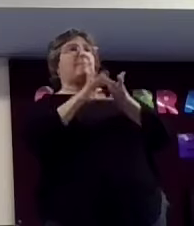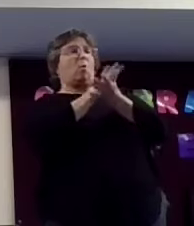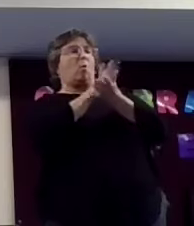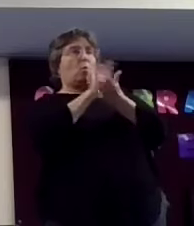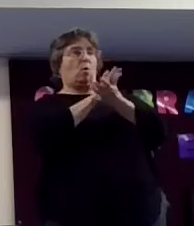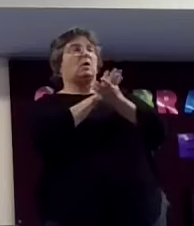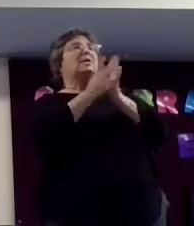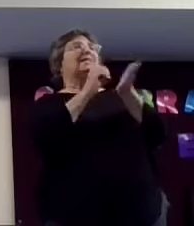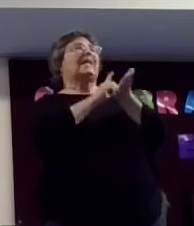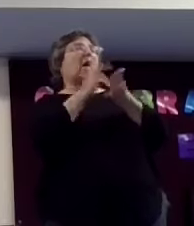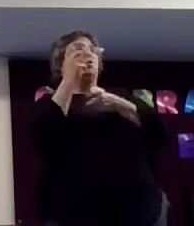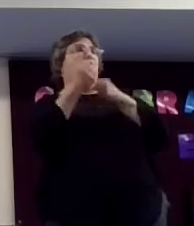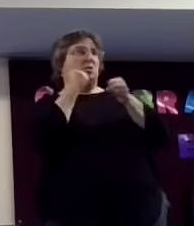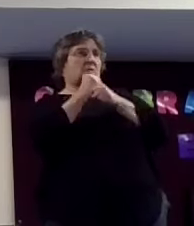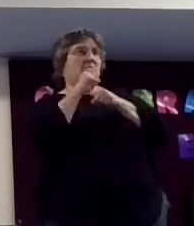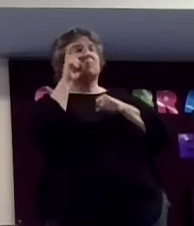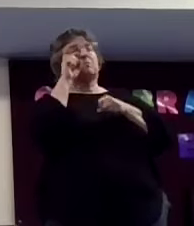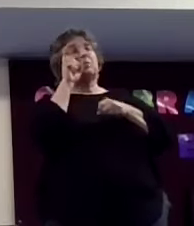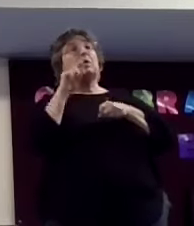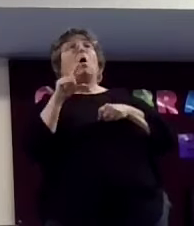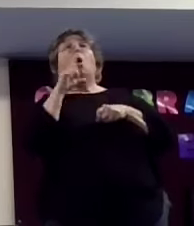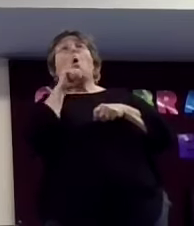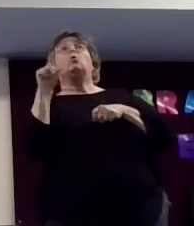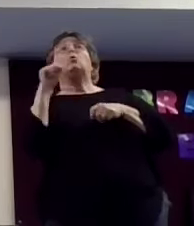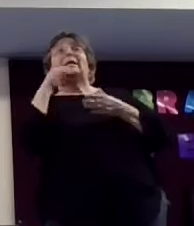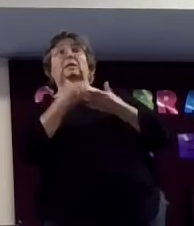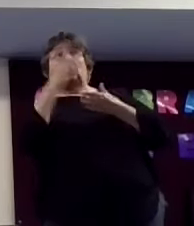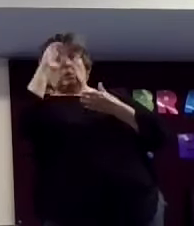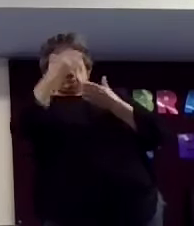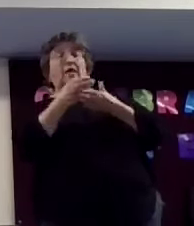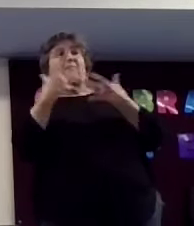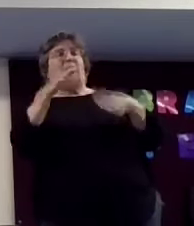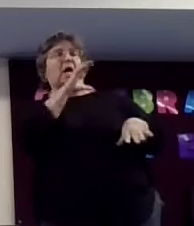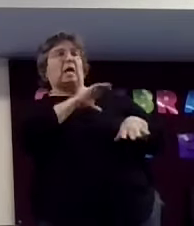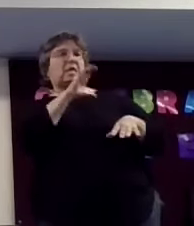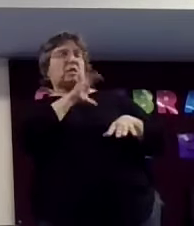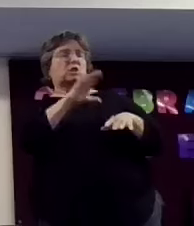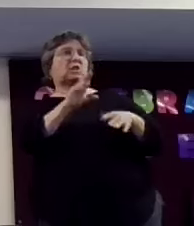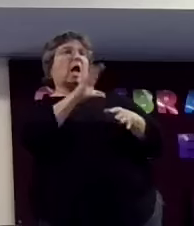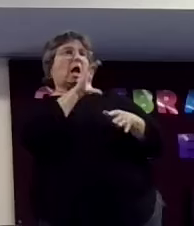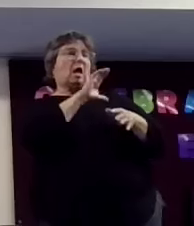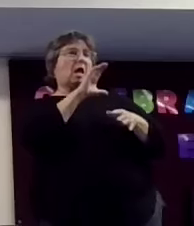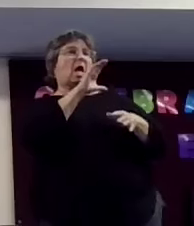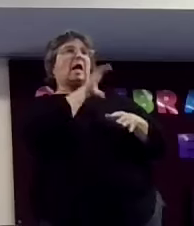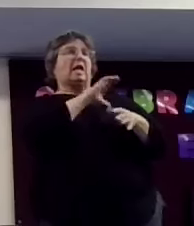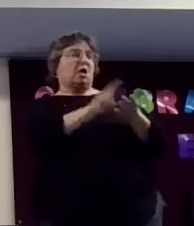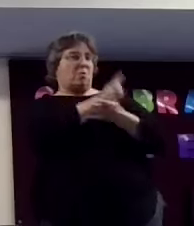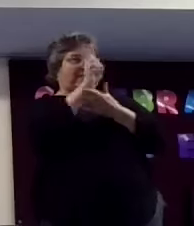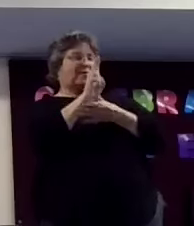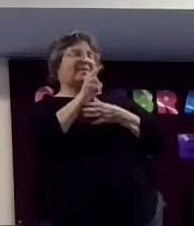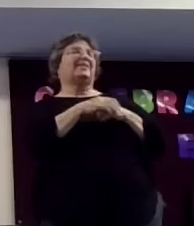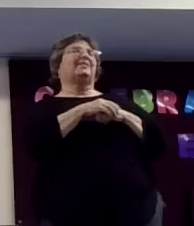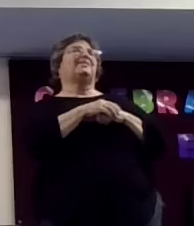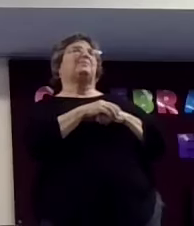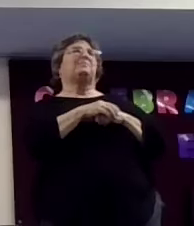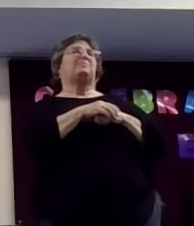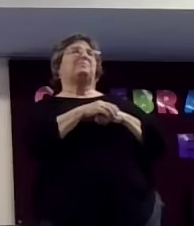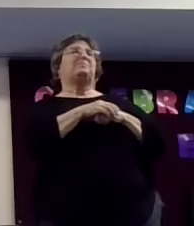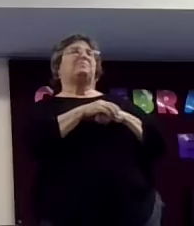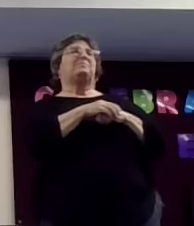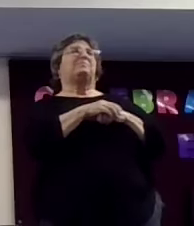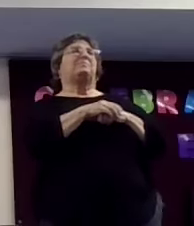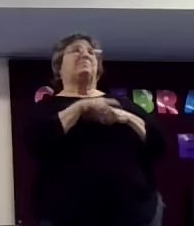School. She's going to be a doctor in 2 years. And then my 20-year-old son is finishing at Canisius College this year, Canisius University, make that.